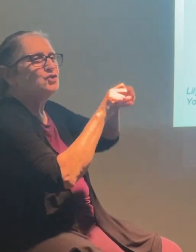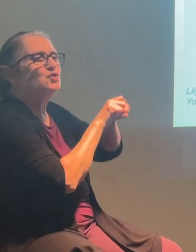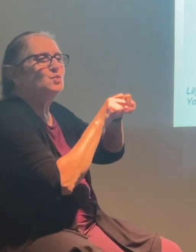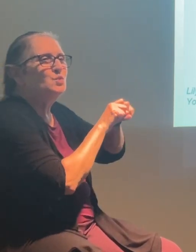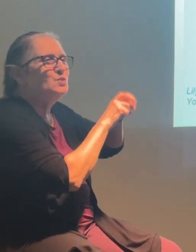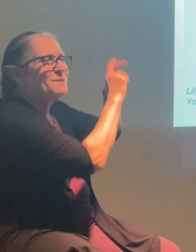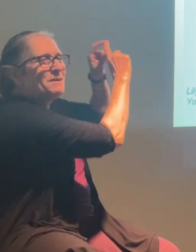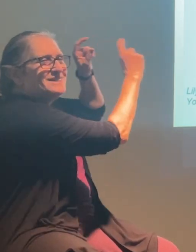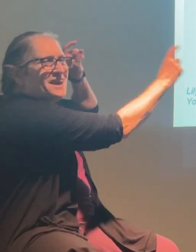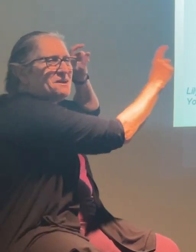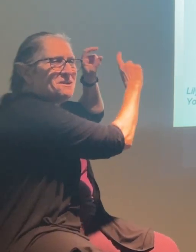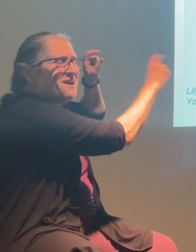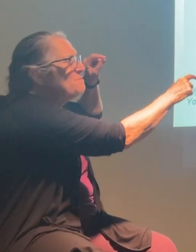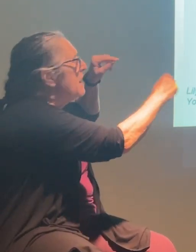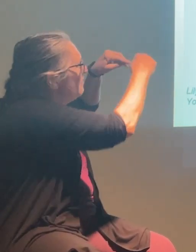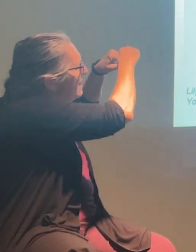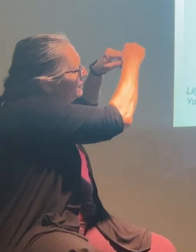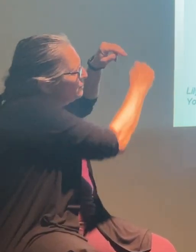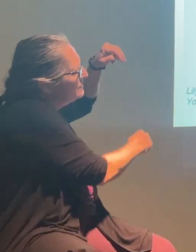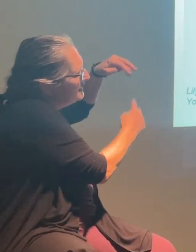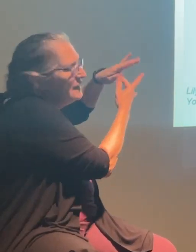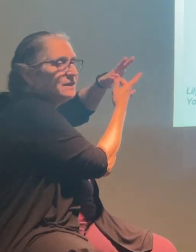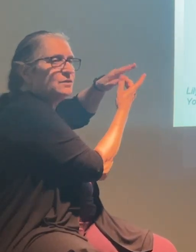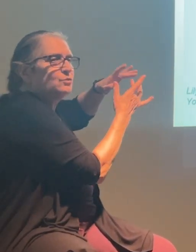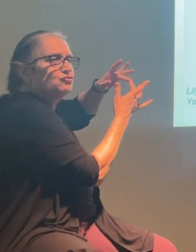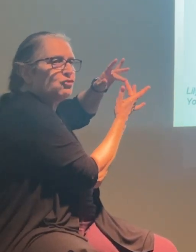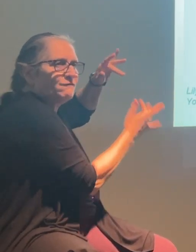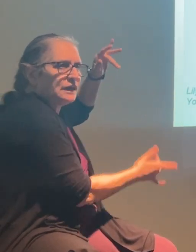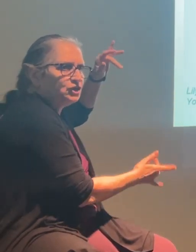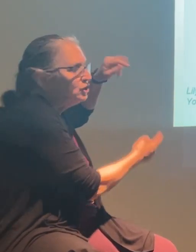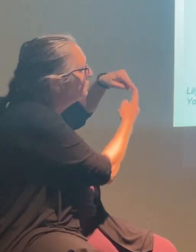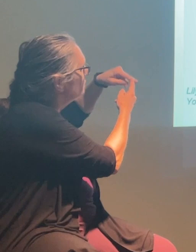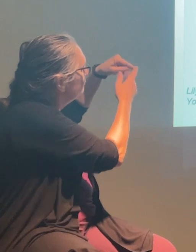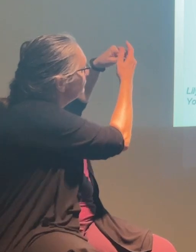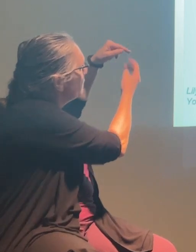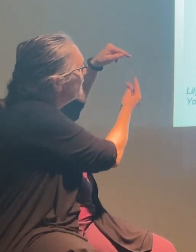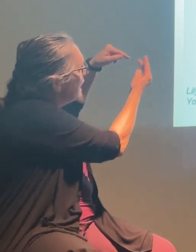garment. It's, in essence, a fashion photo.